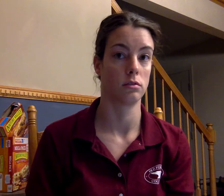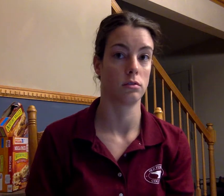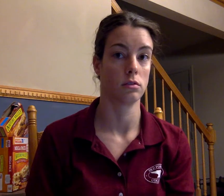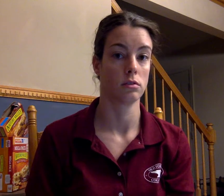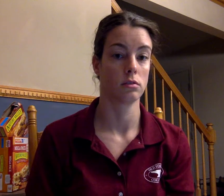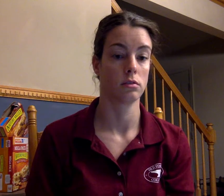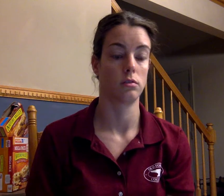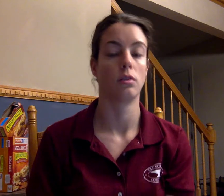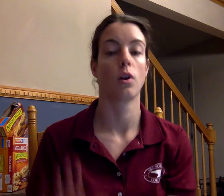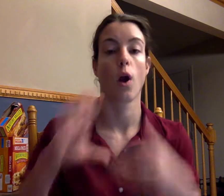allotted.